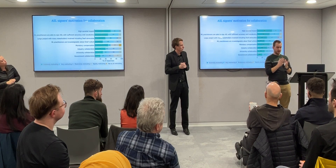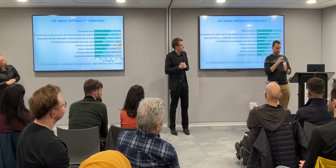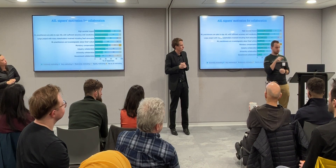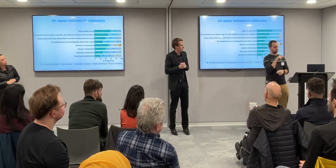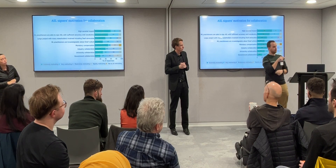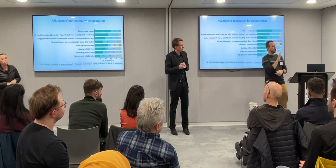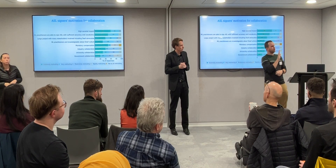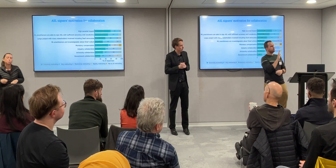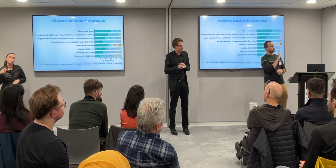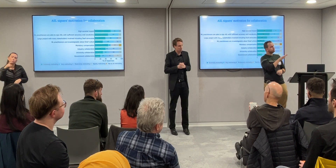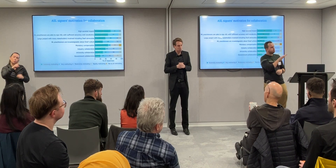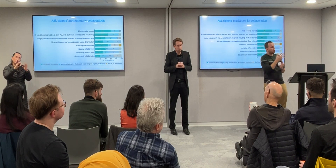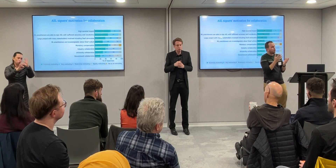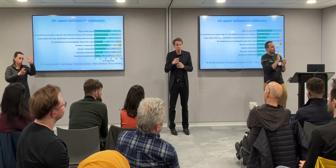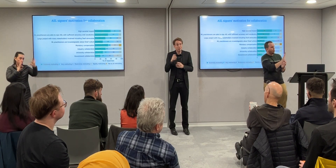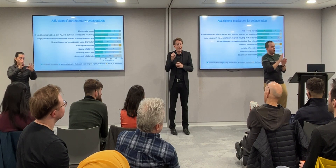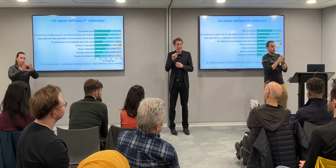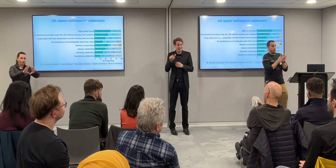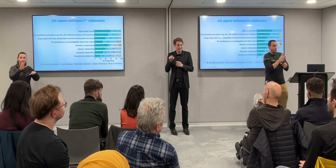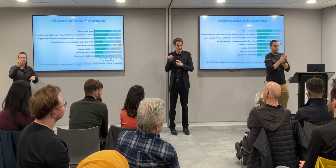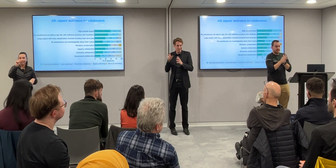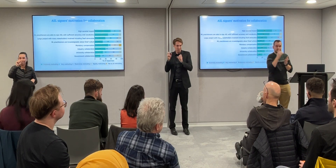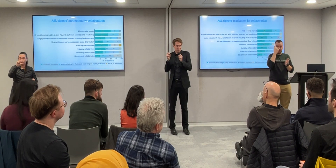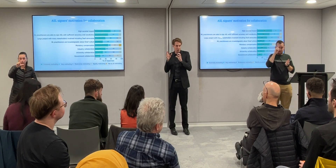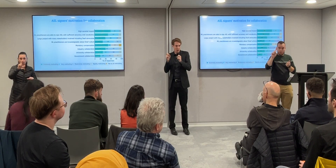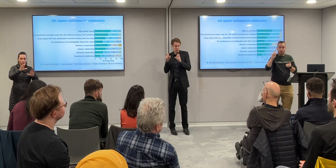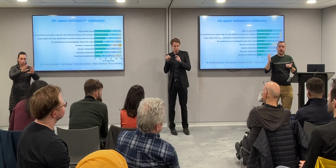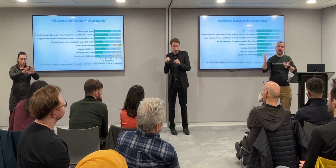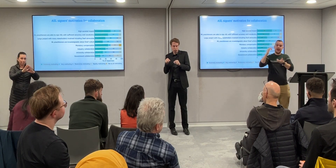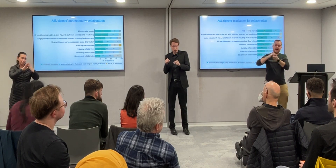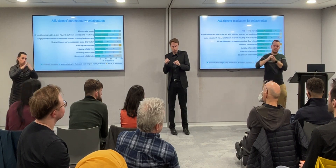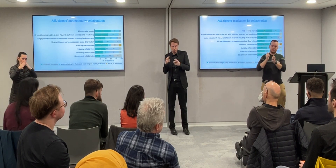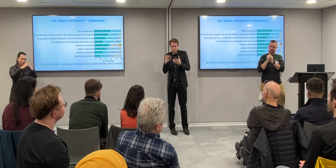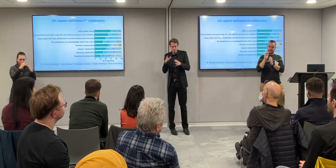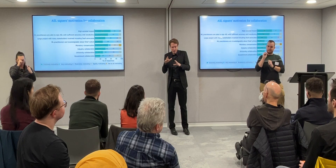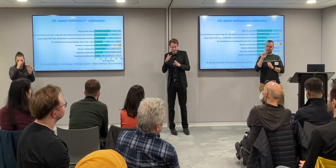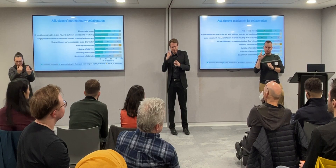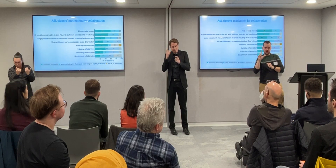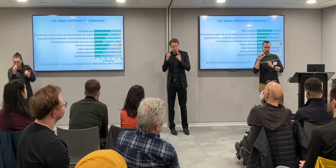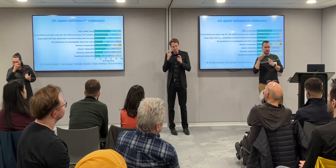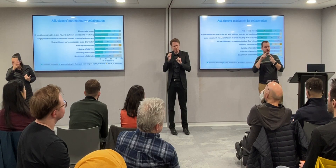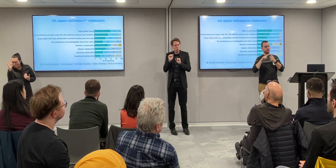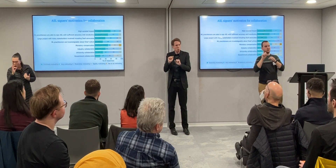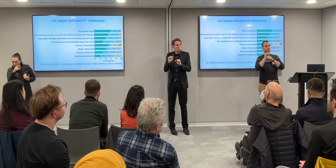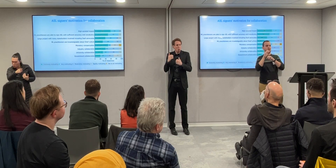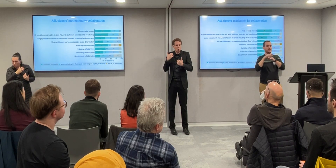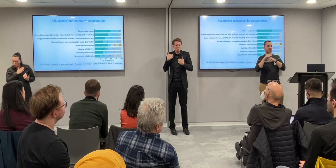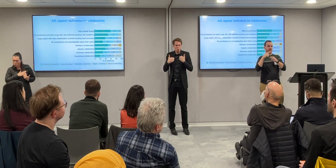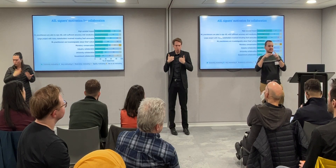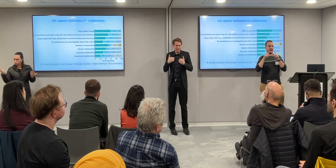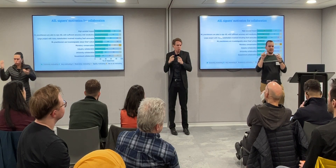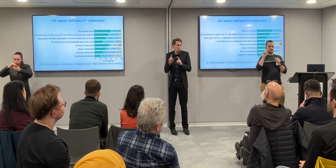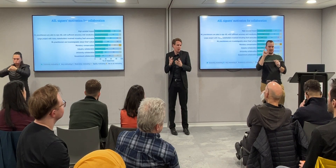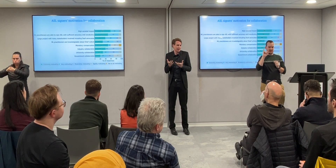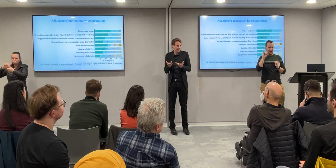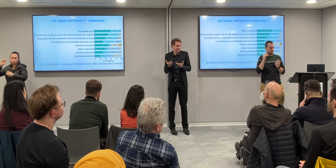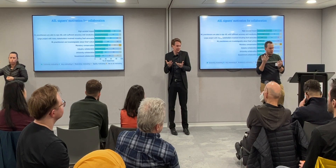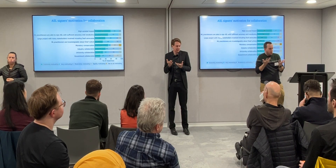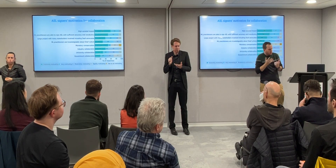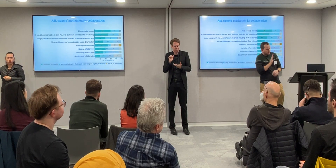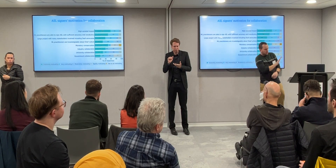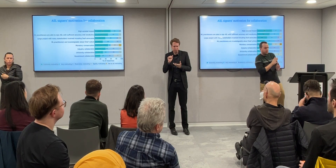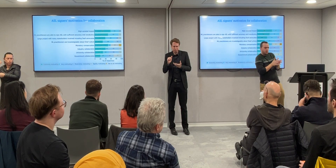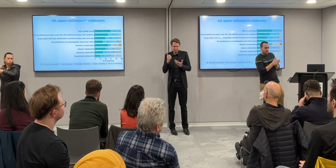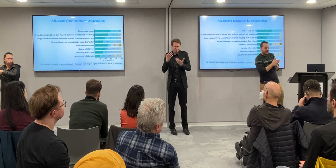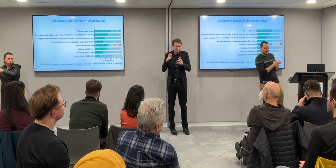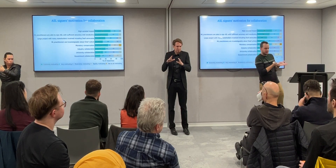For the ASL signers, we wanted to understand what their motivation was for collaborating with machine learning practitioners